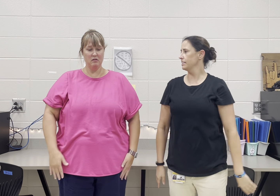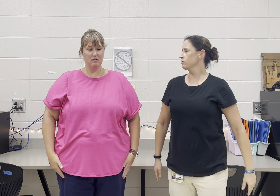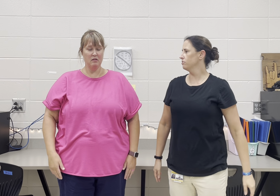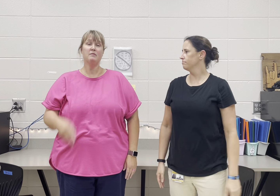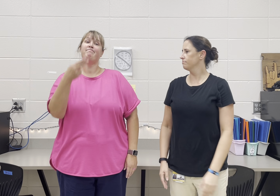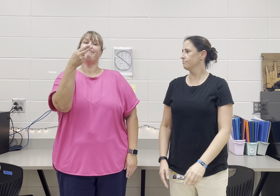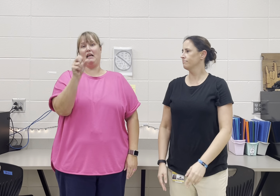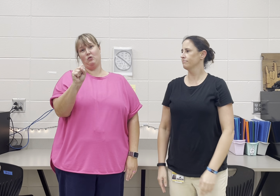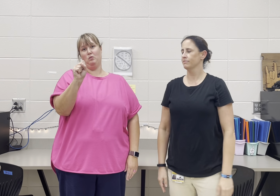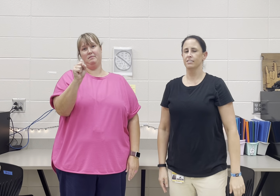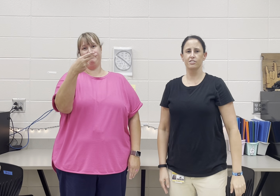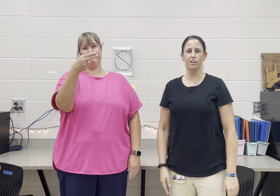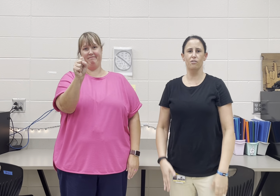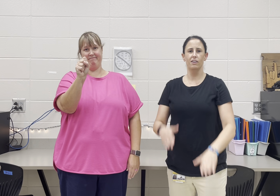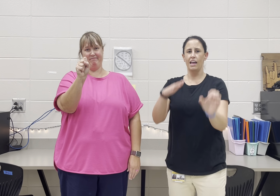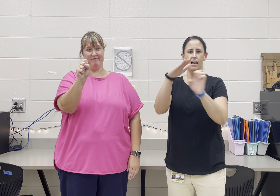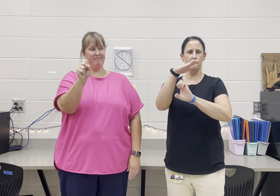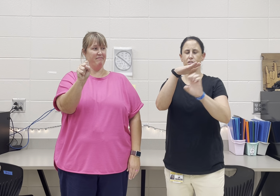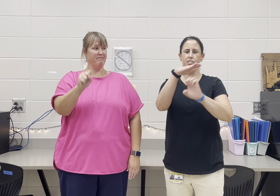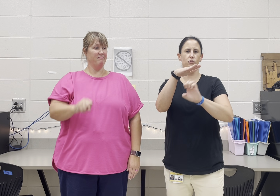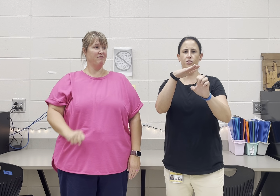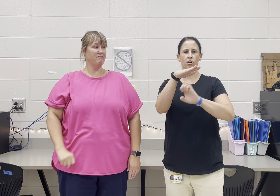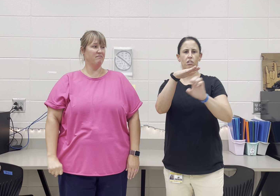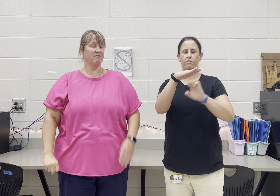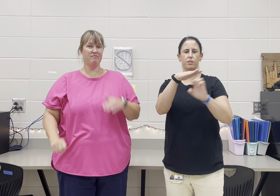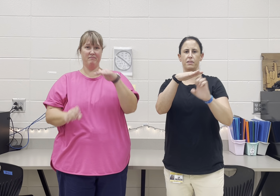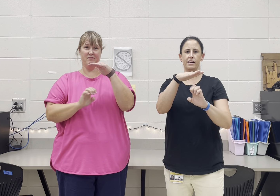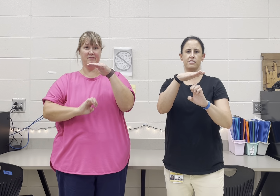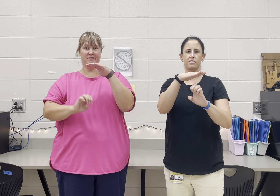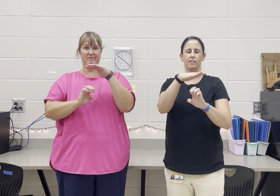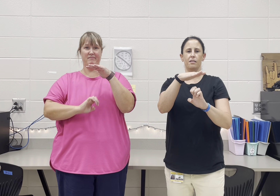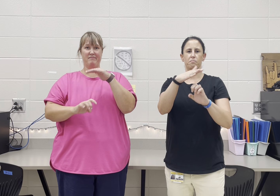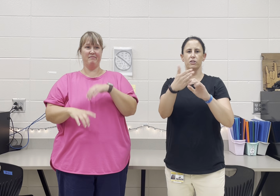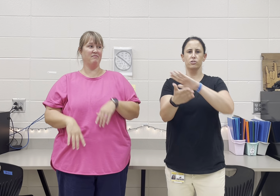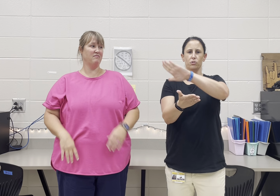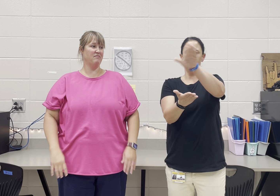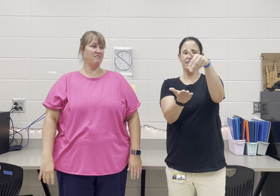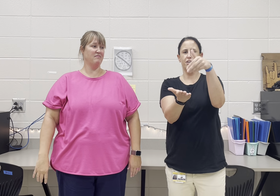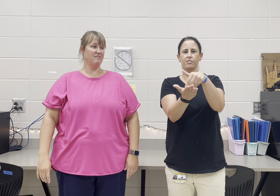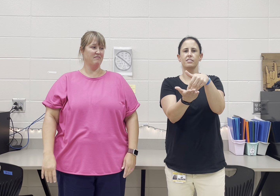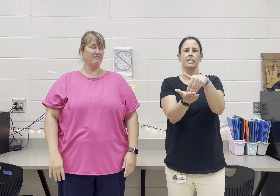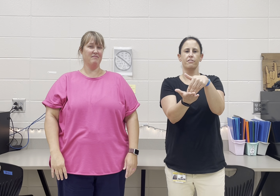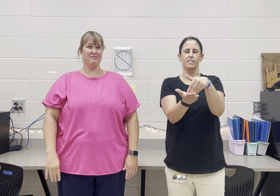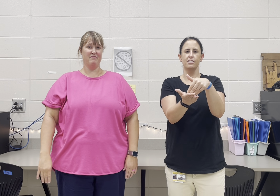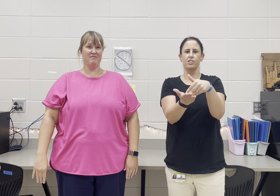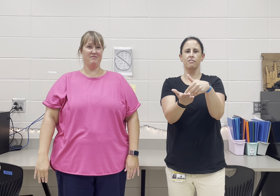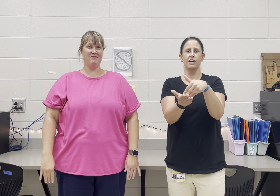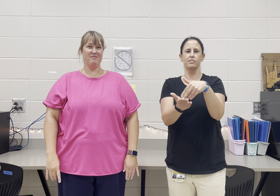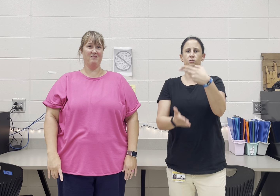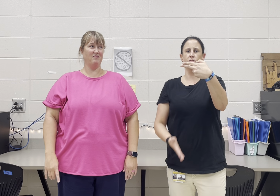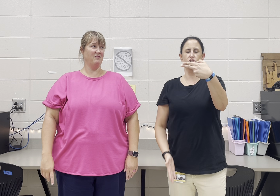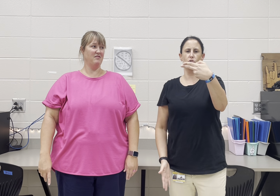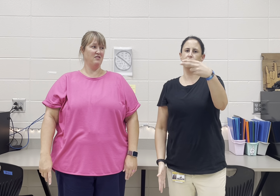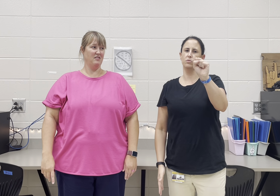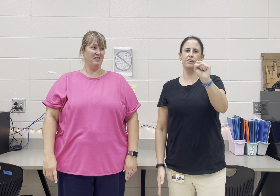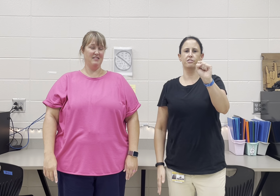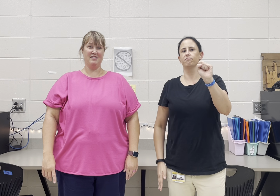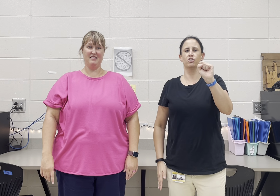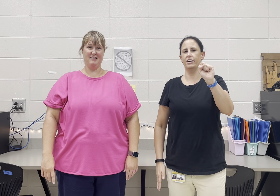school. So elementary school, they're all over the place. Middle school, you think you're the center of attention. High school, short, sweet, you're trying to get